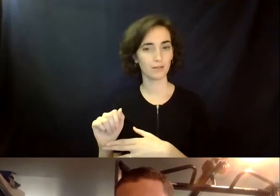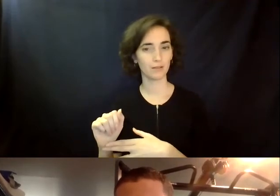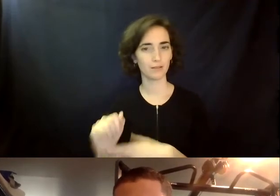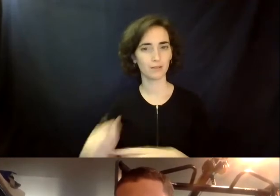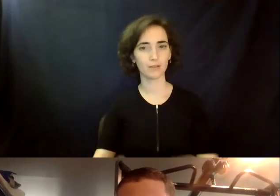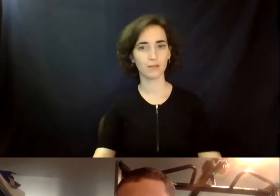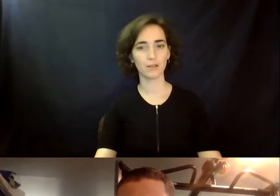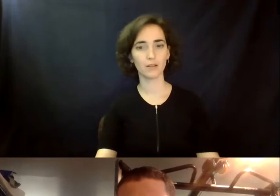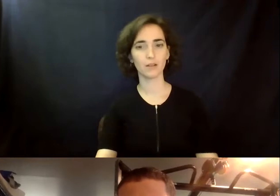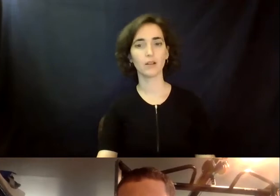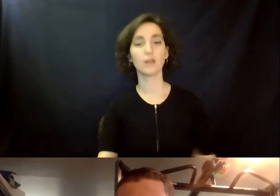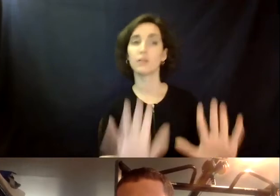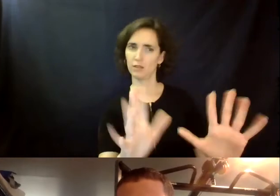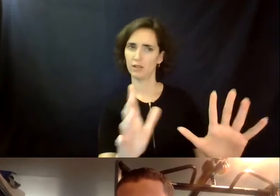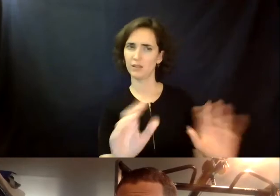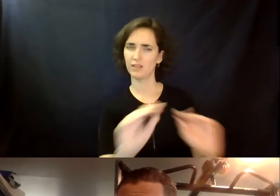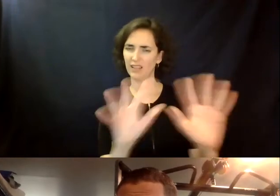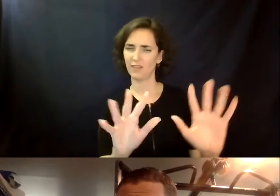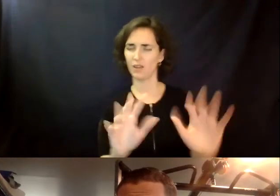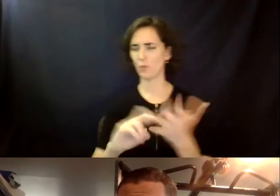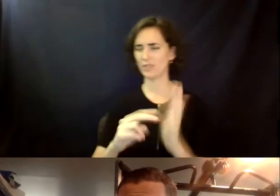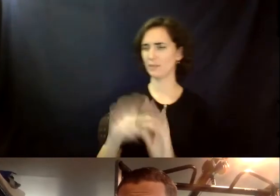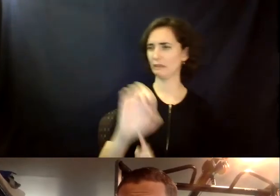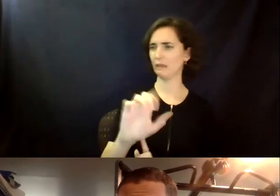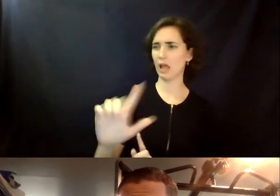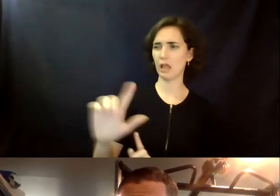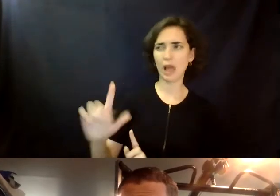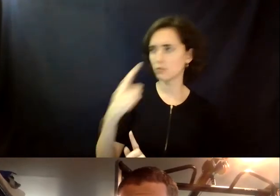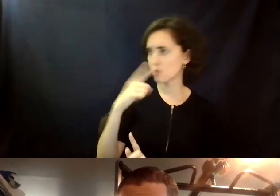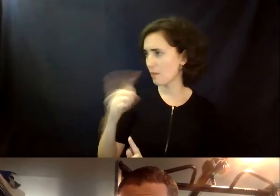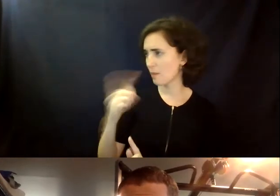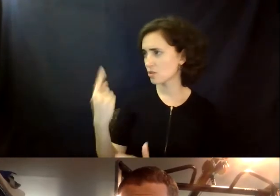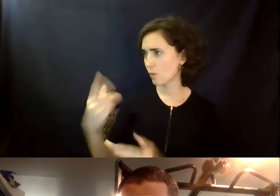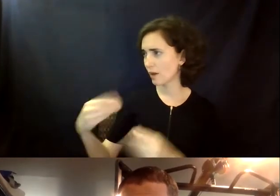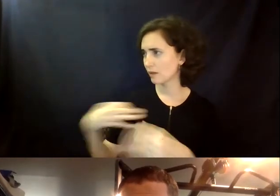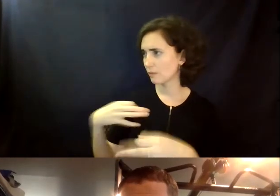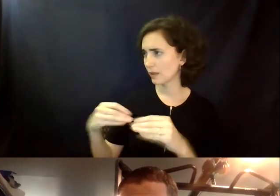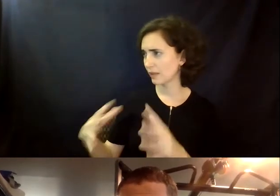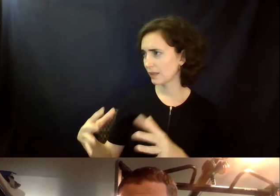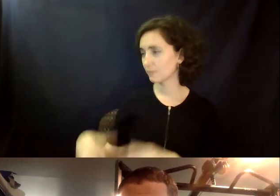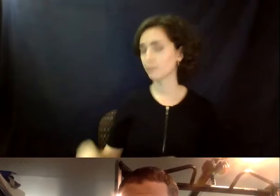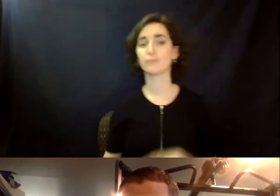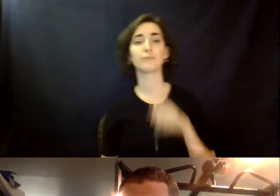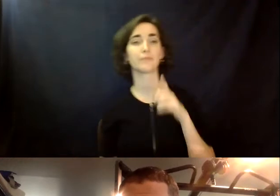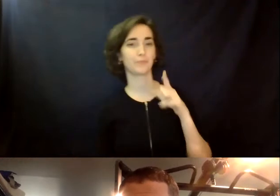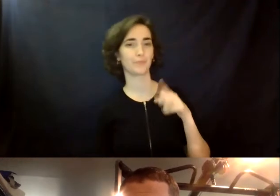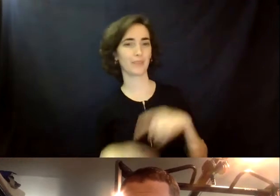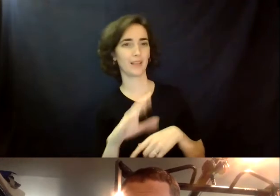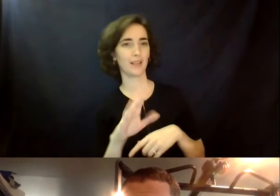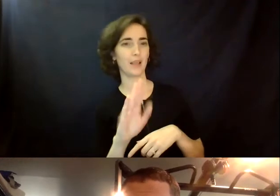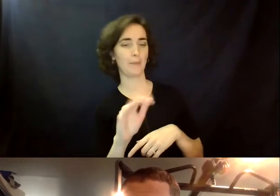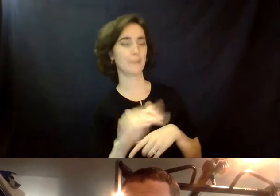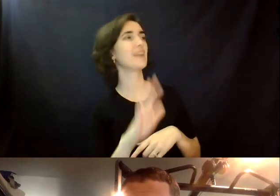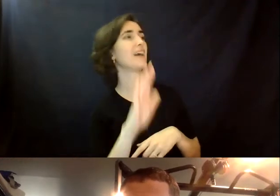if I get clarification on the acronym, that would be great. That's English language learners.